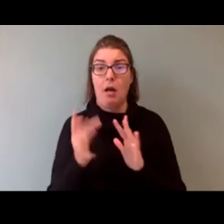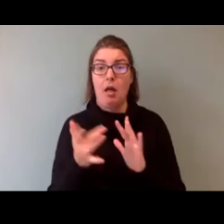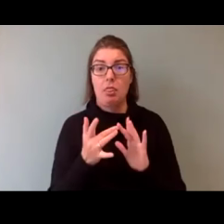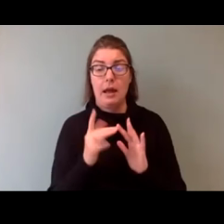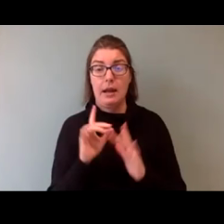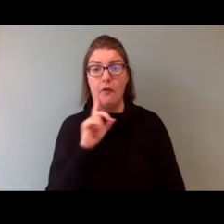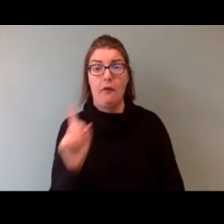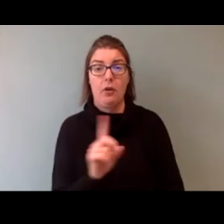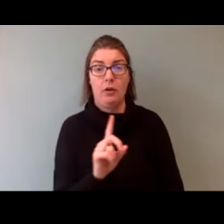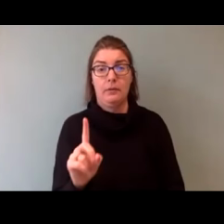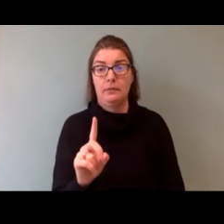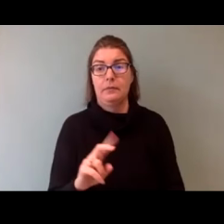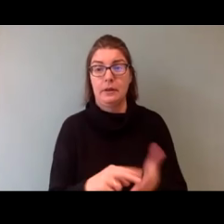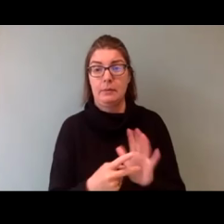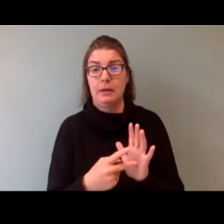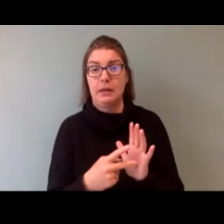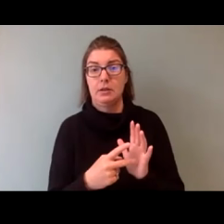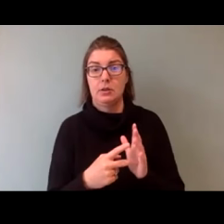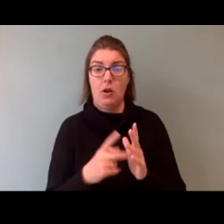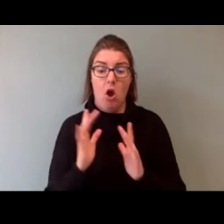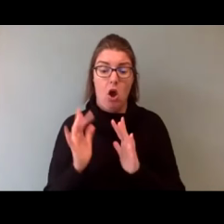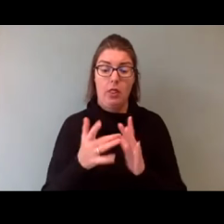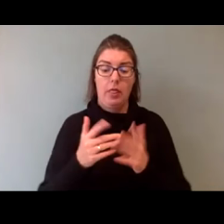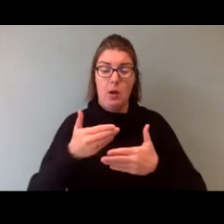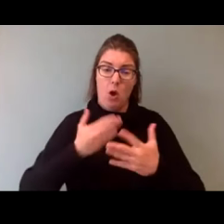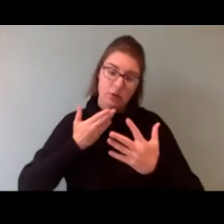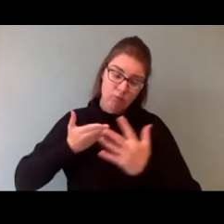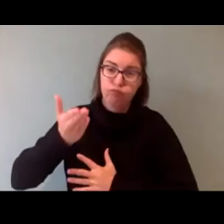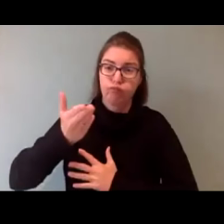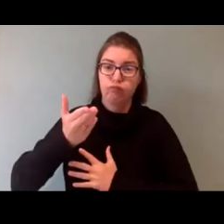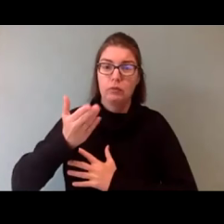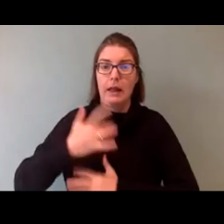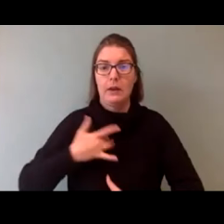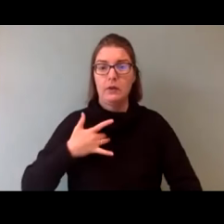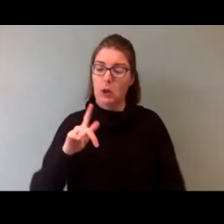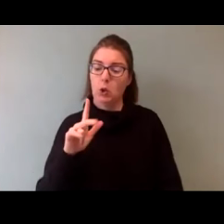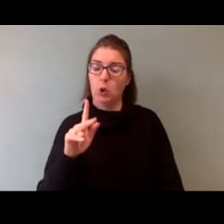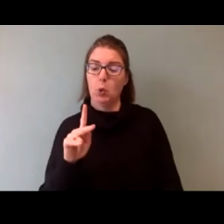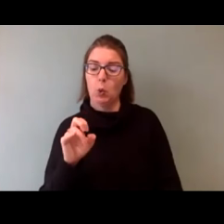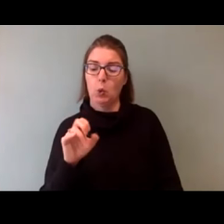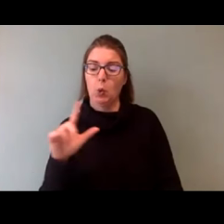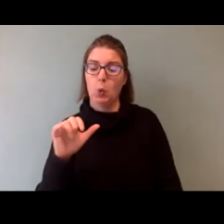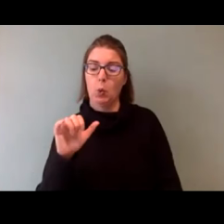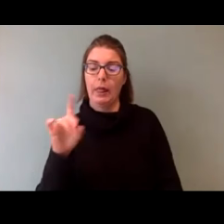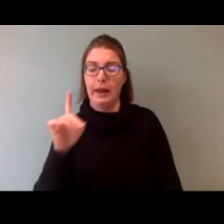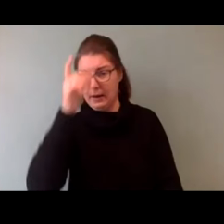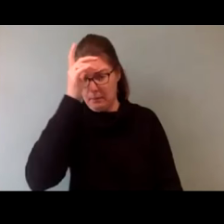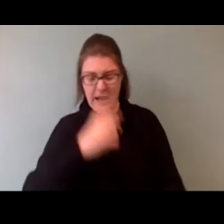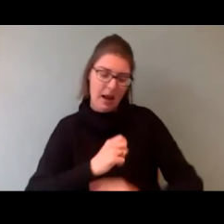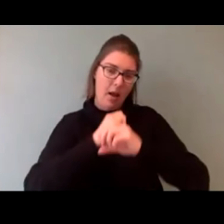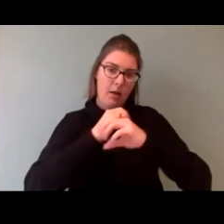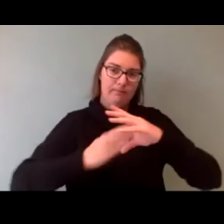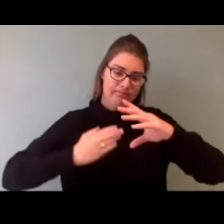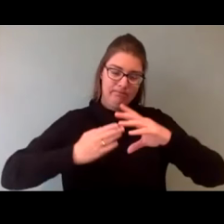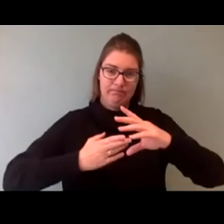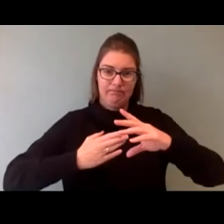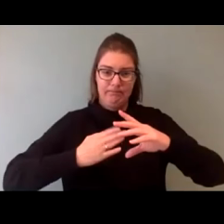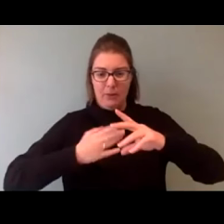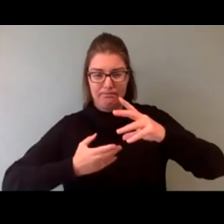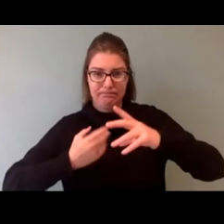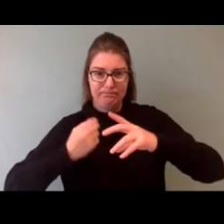you're busting through virtual walls, and you can start to feel like the Kool-Aid man, having to like bash into people's breakout